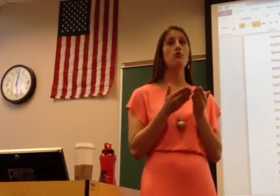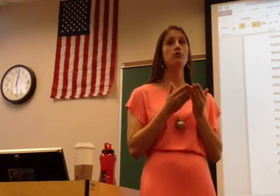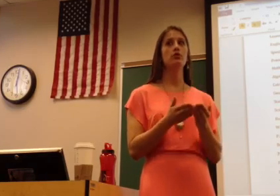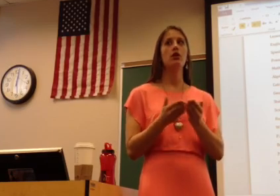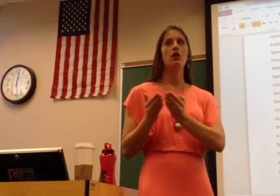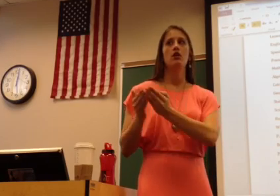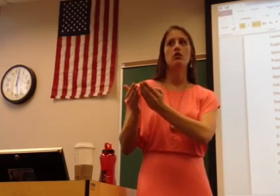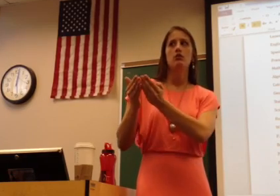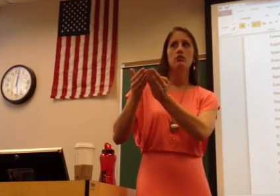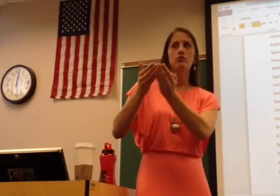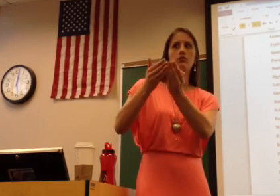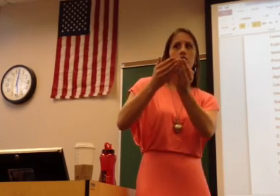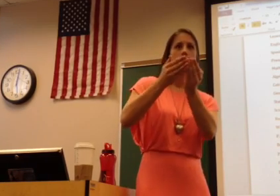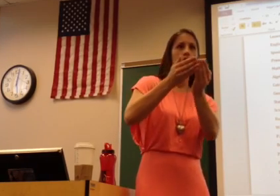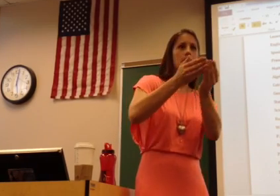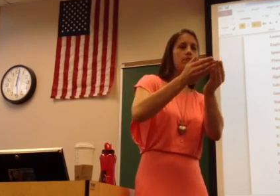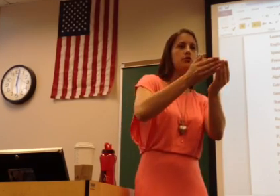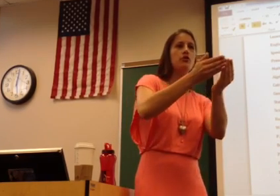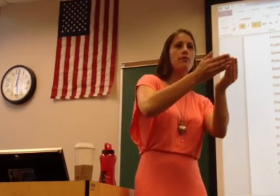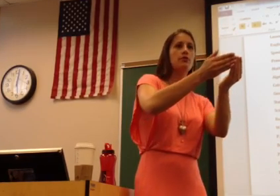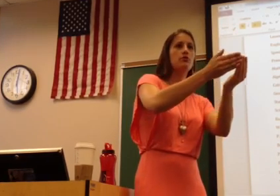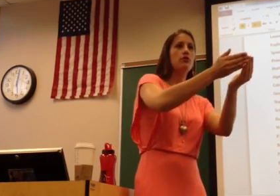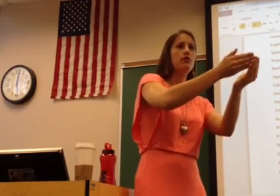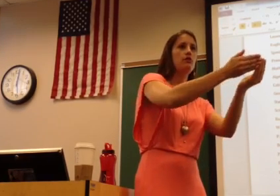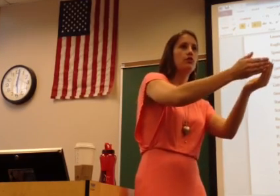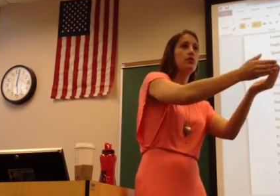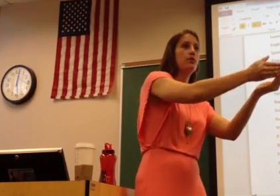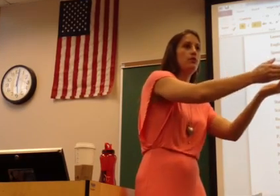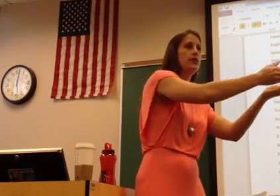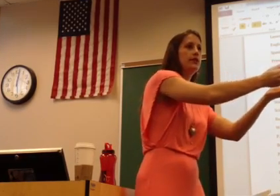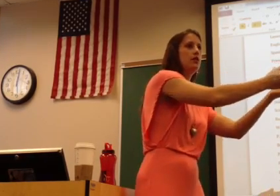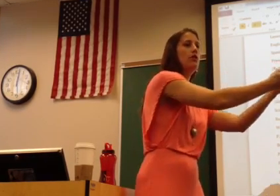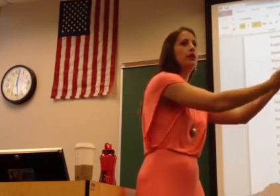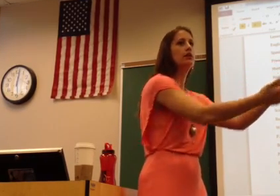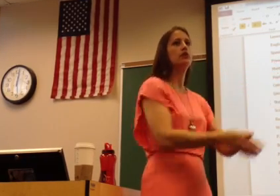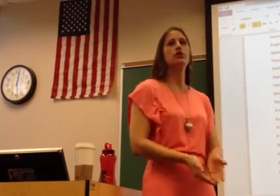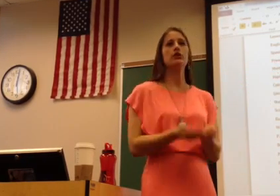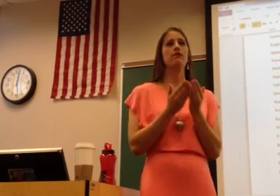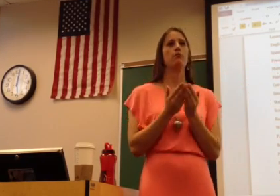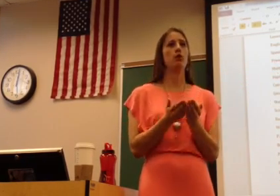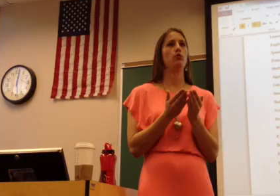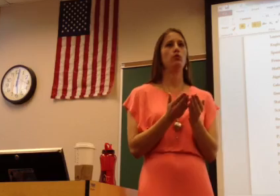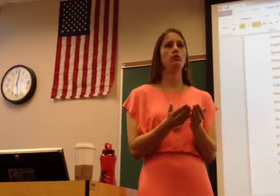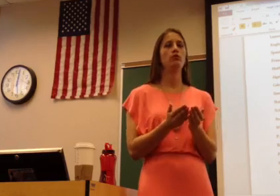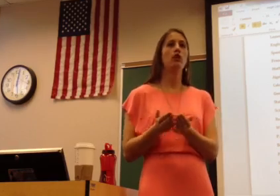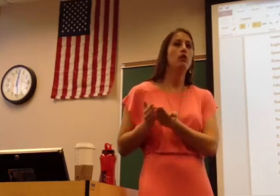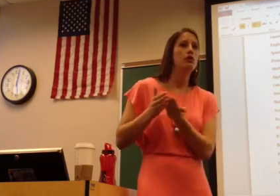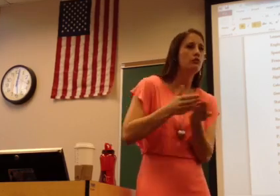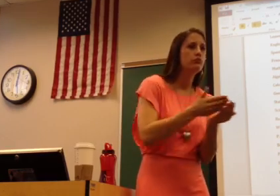Boat. If you're describing a story, you're in the boat and it's going. It's just sign for boat.